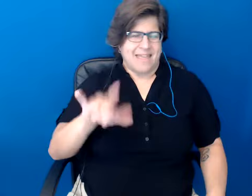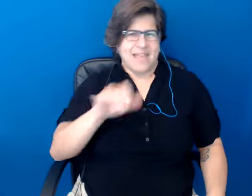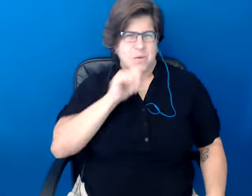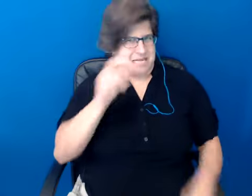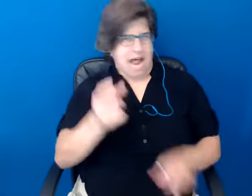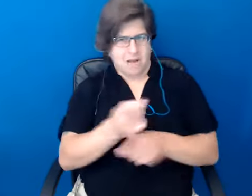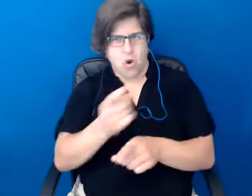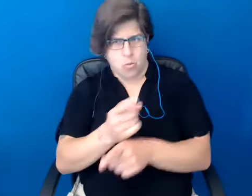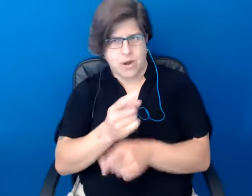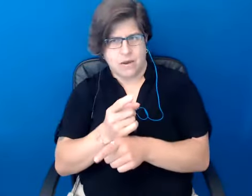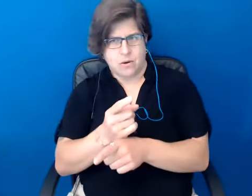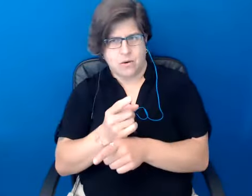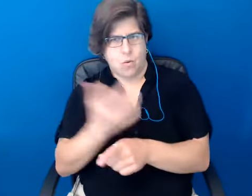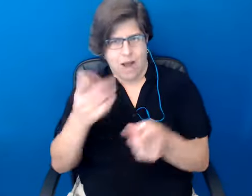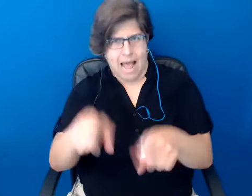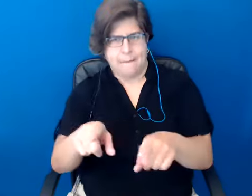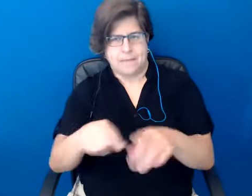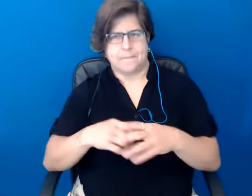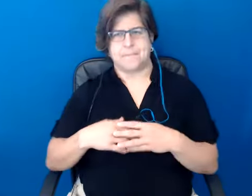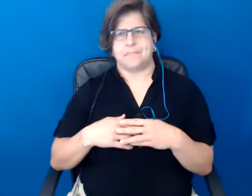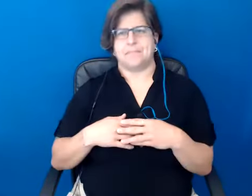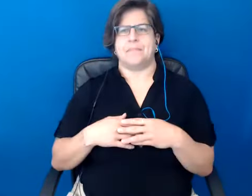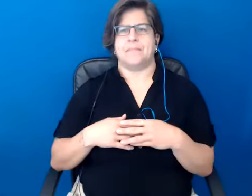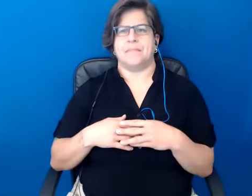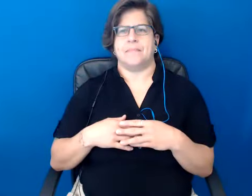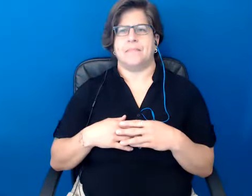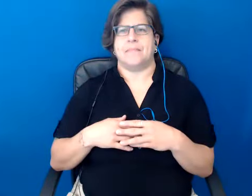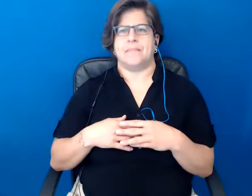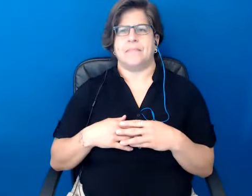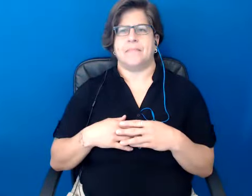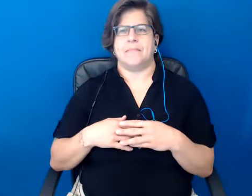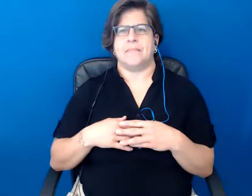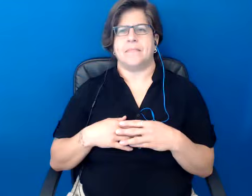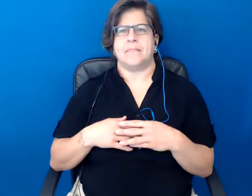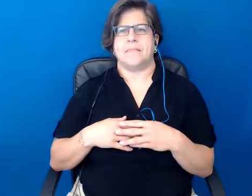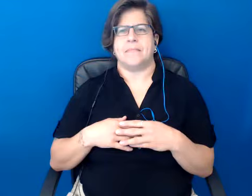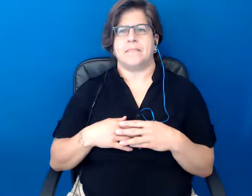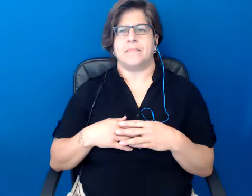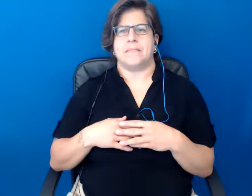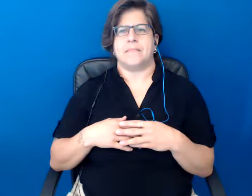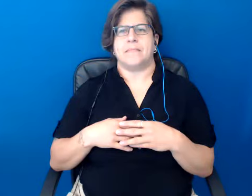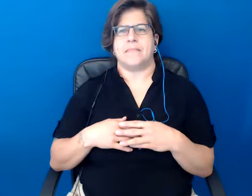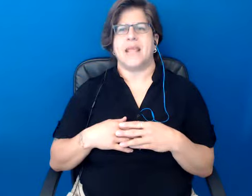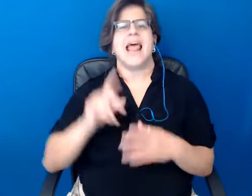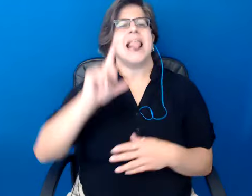I knew that this was not appropriate. Well, I ended